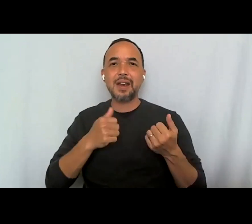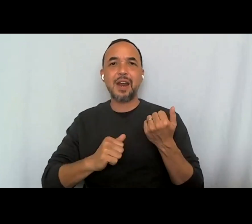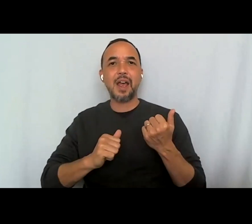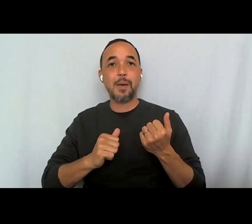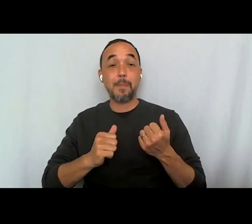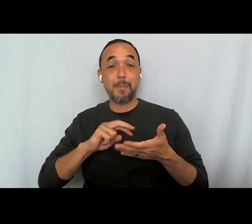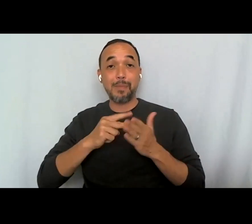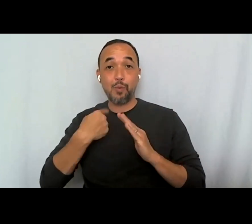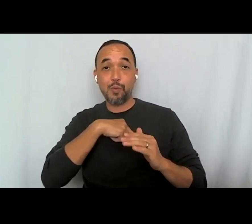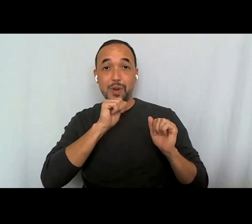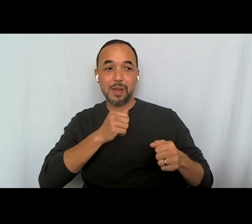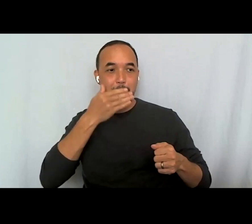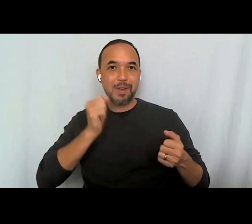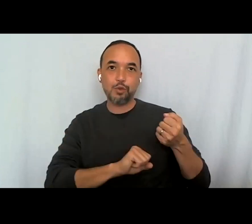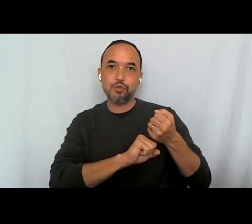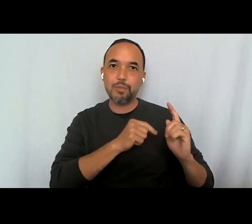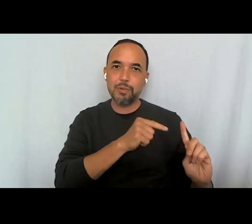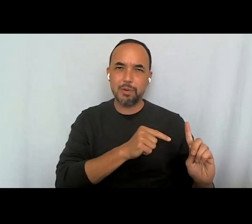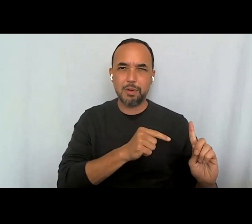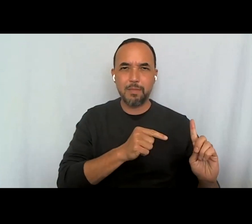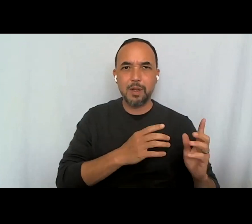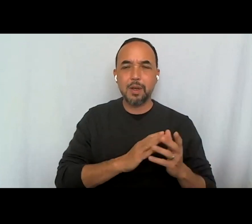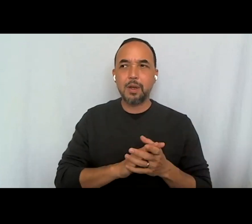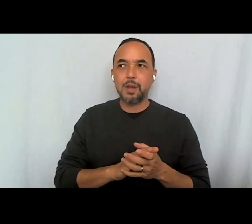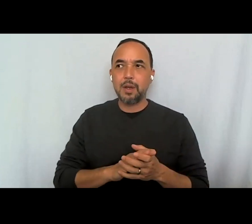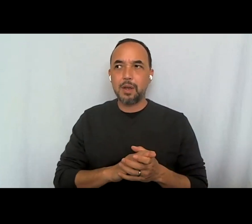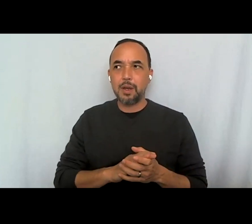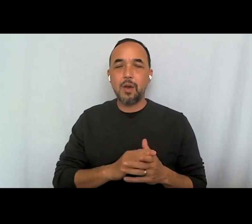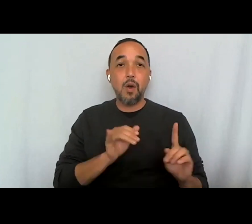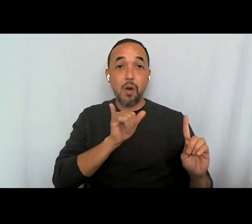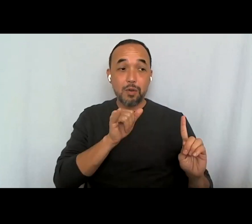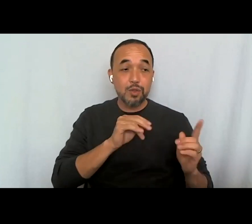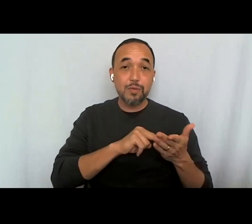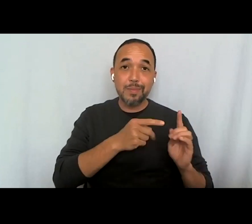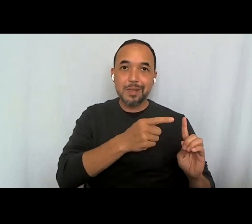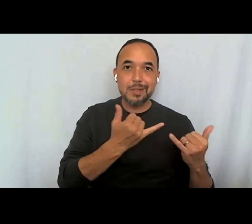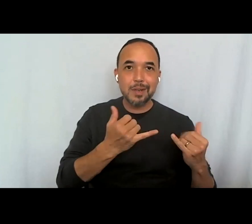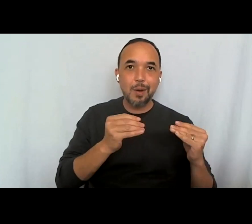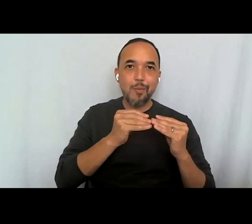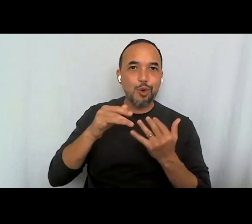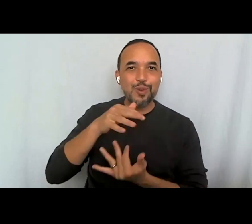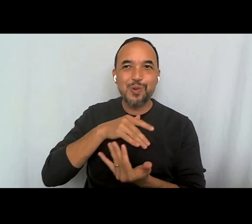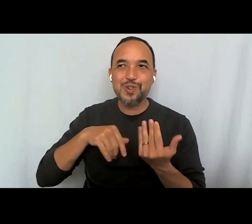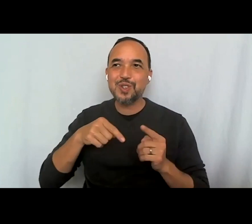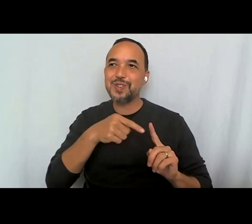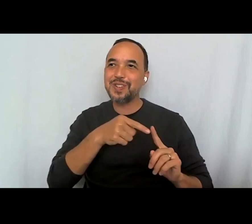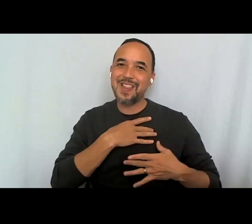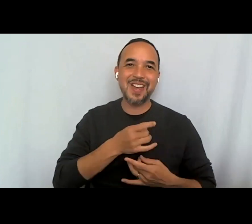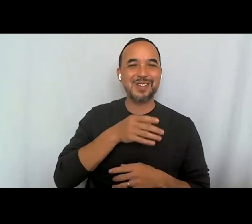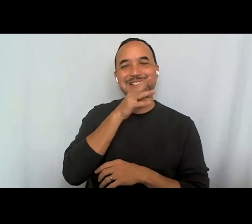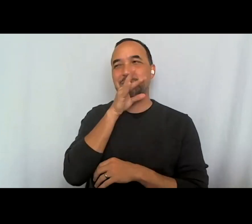And I think it's also made him more social. He likes to talk a lot, and